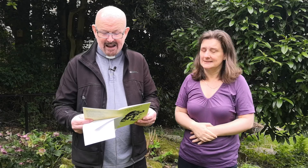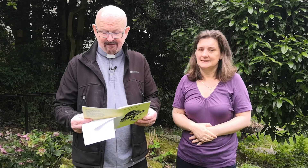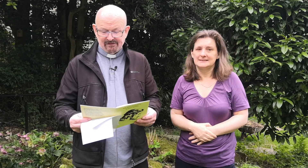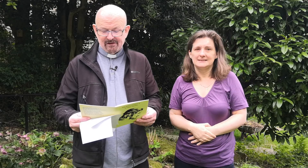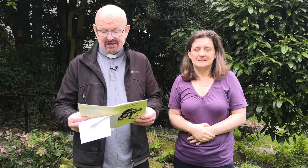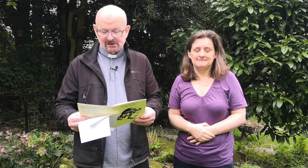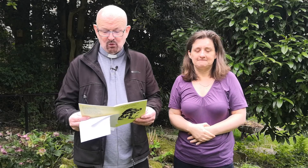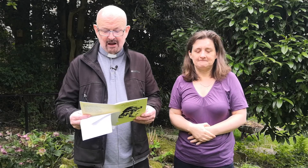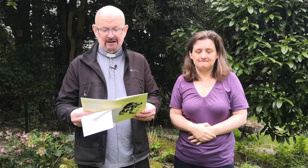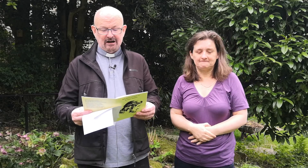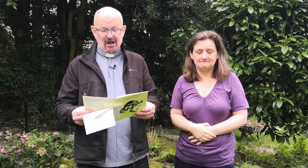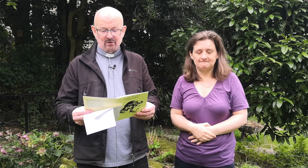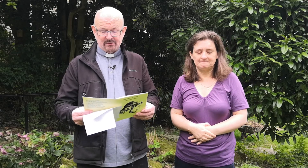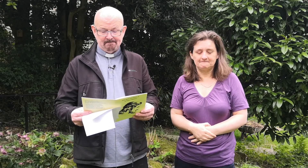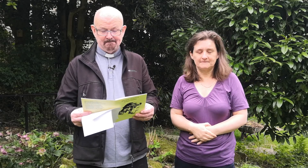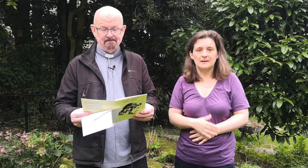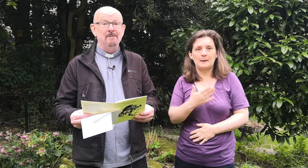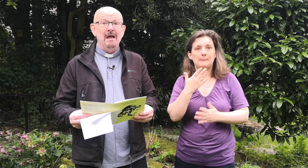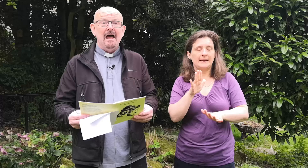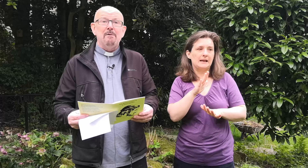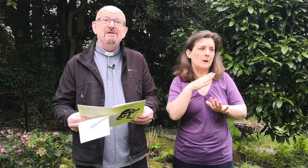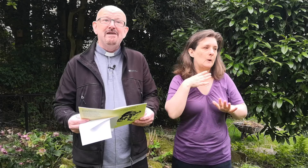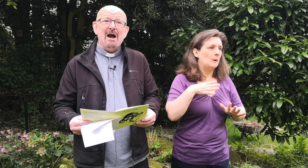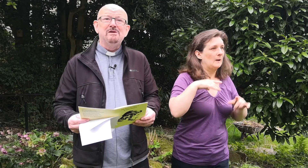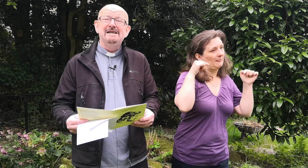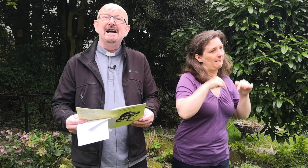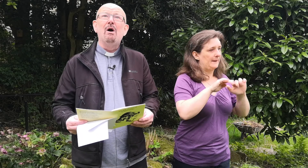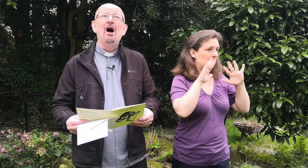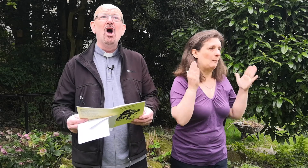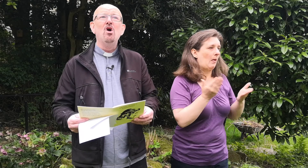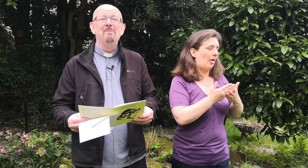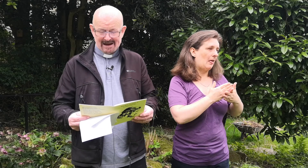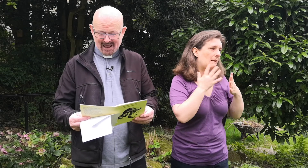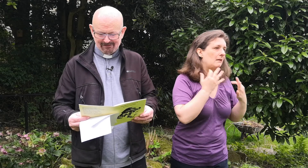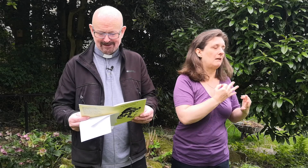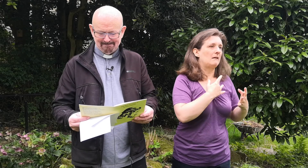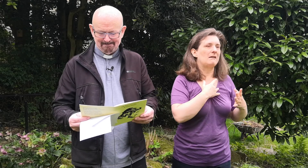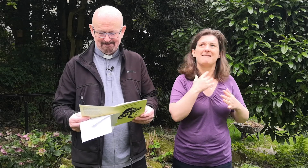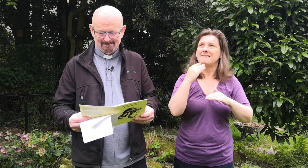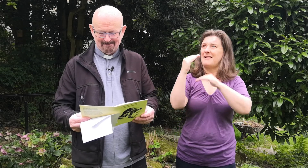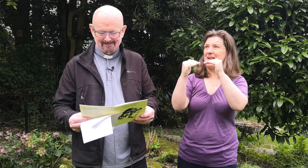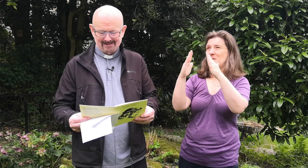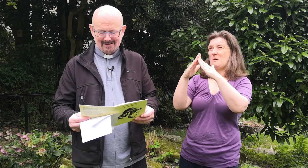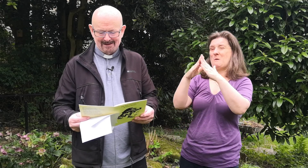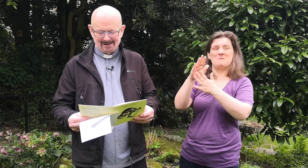We've lived for this world alone, and we've doubted our home in heaven.